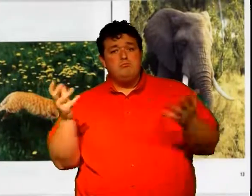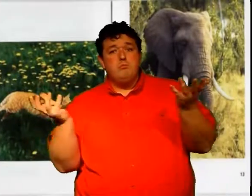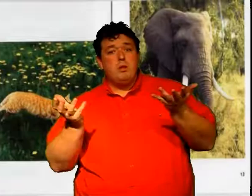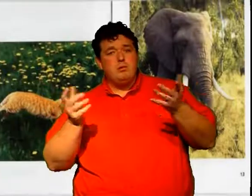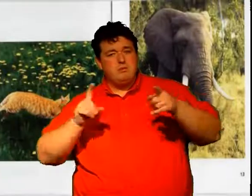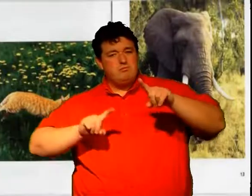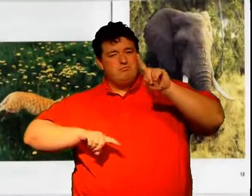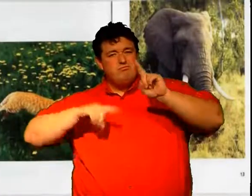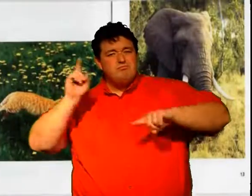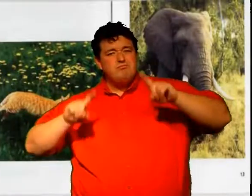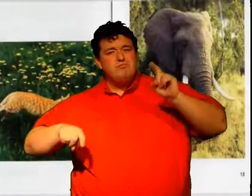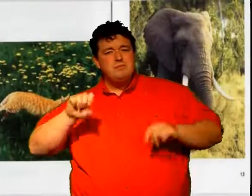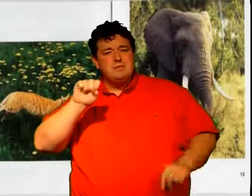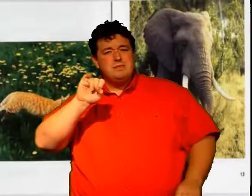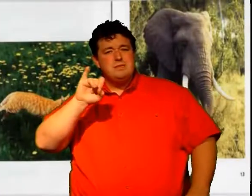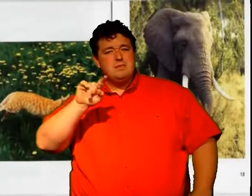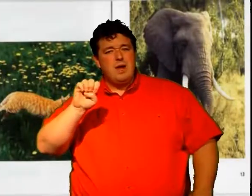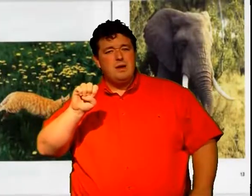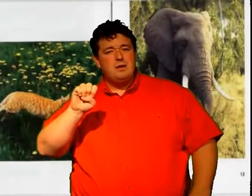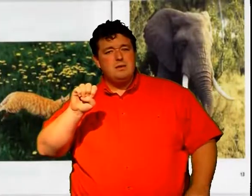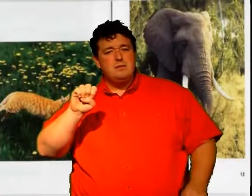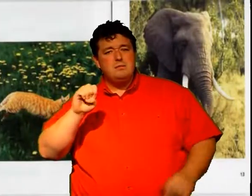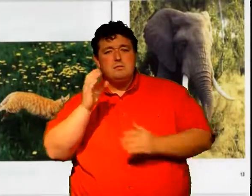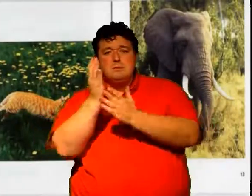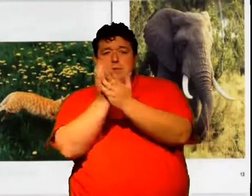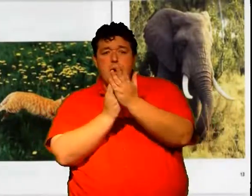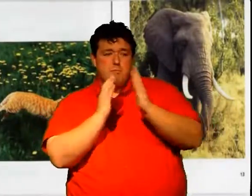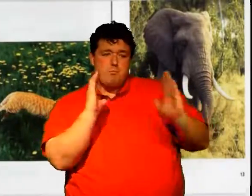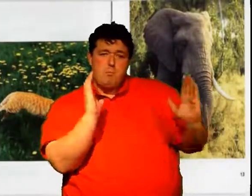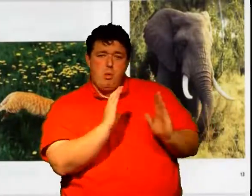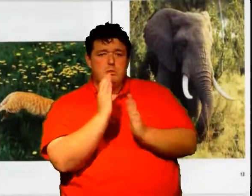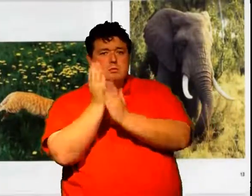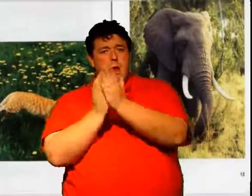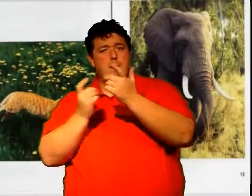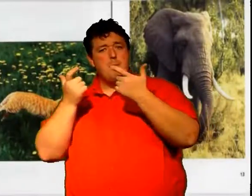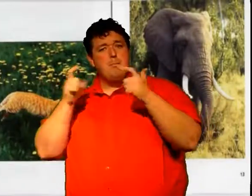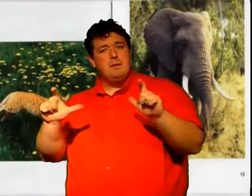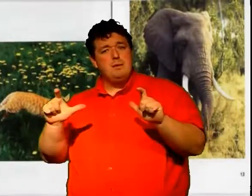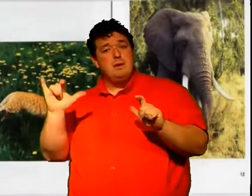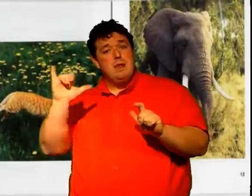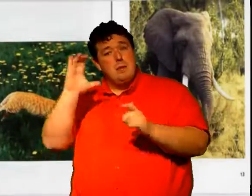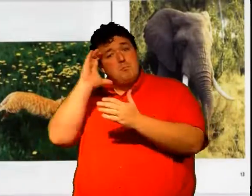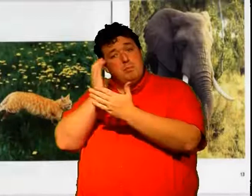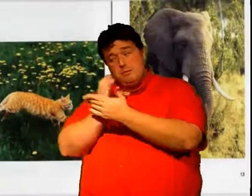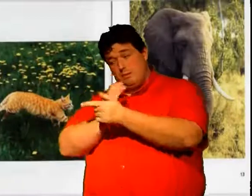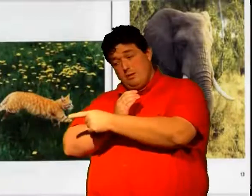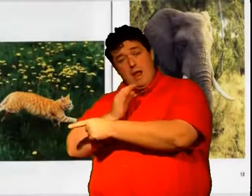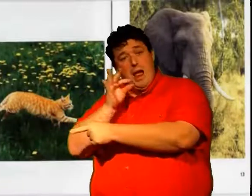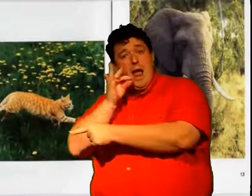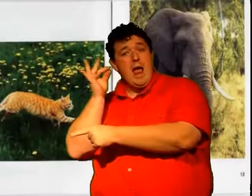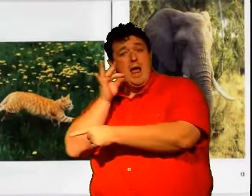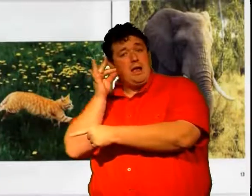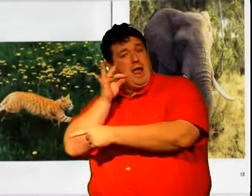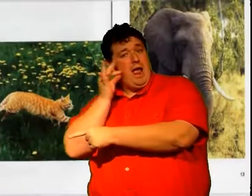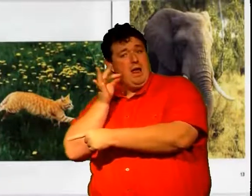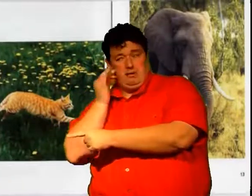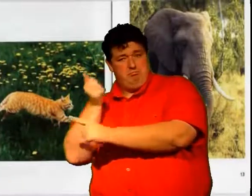Mammals vary in size. Some are small and some are big. This cat is small.